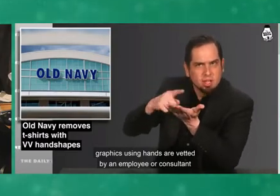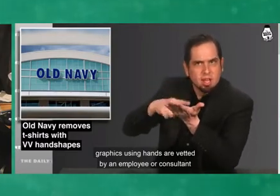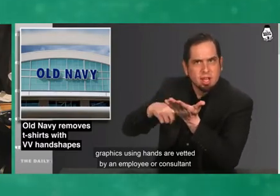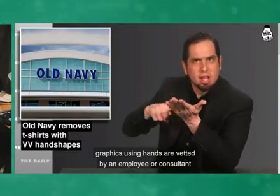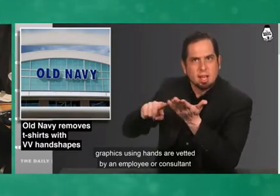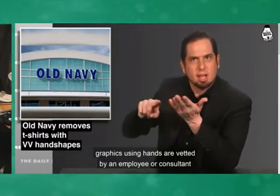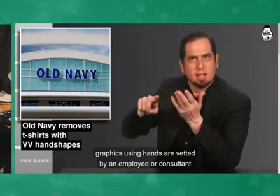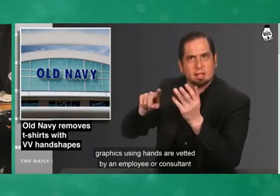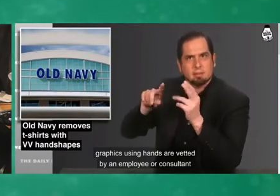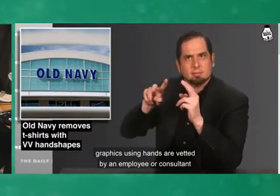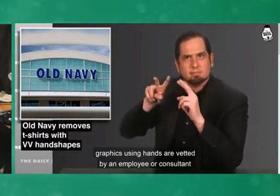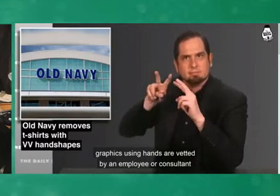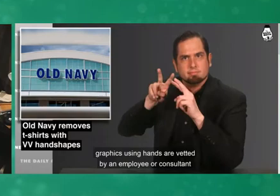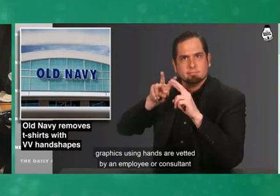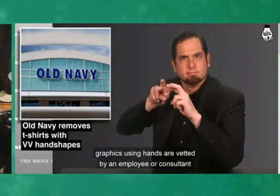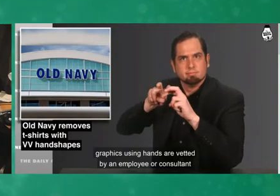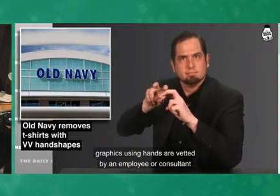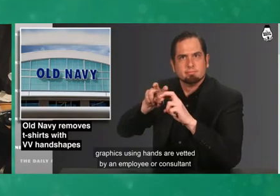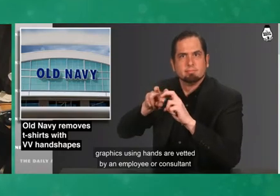be checked,